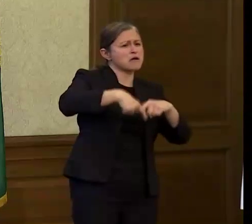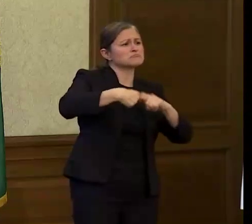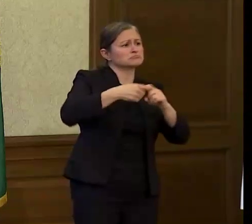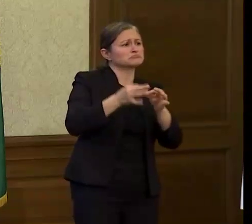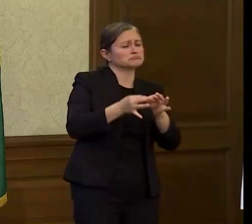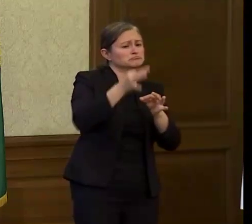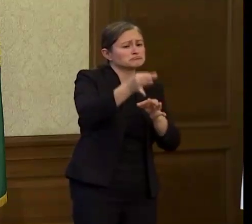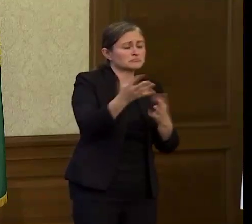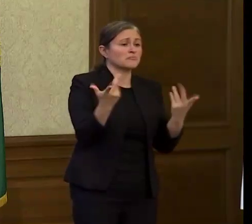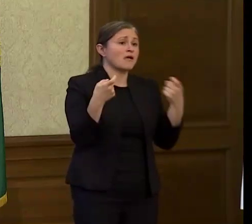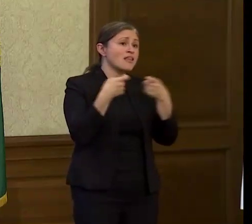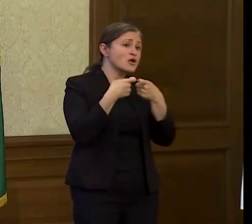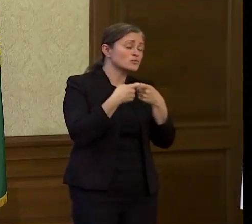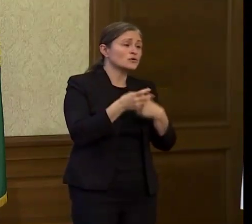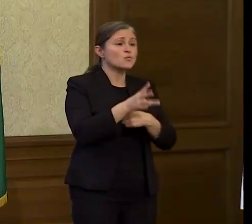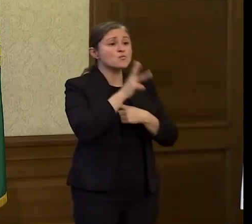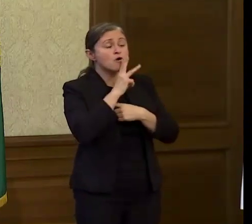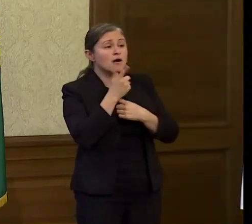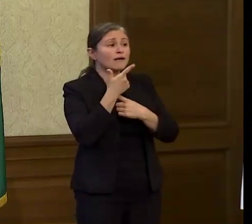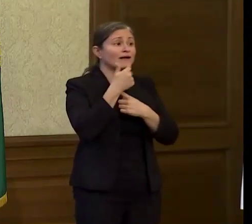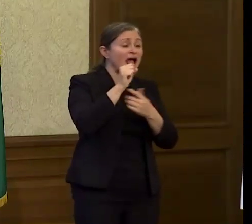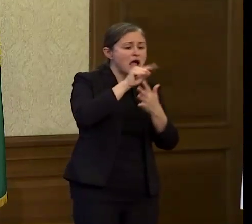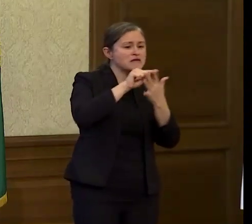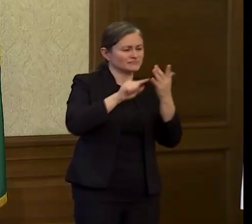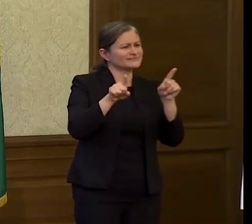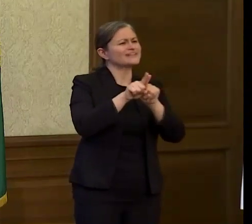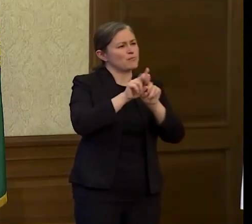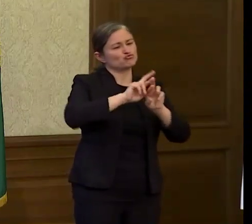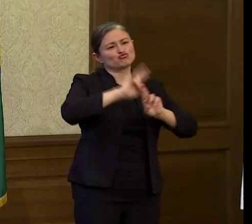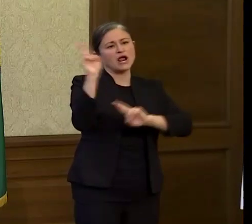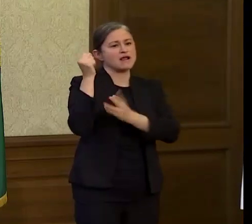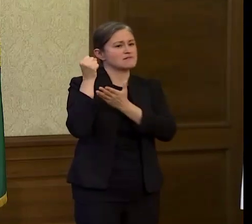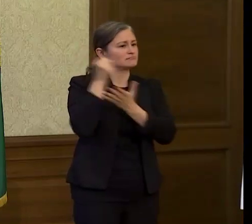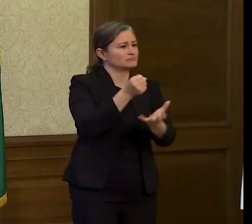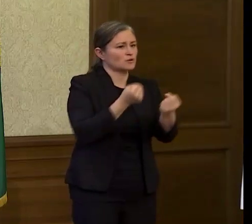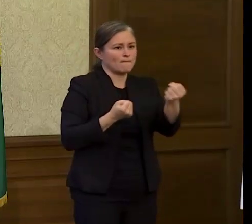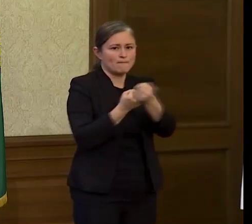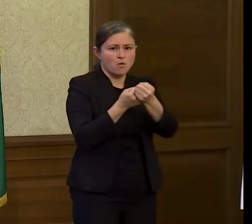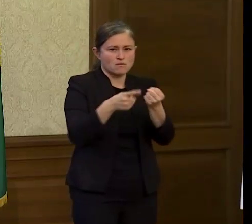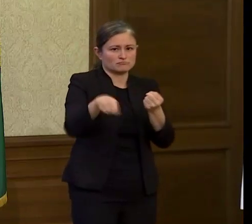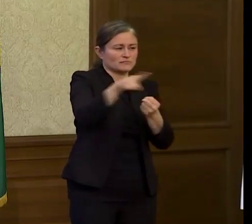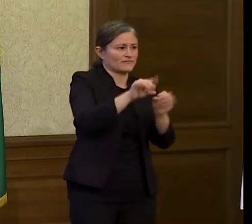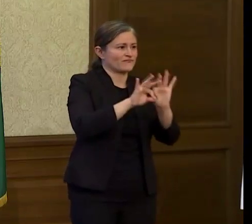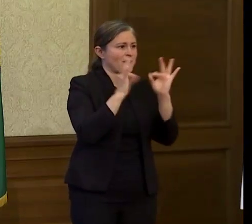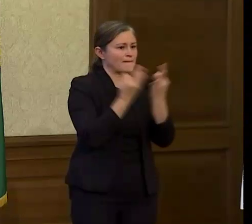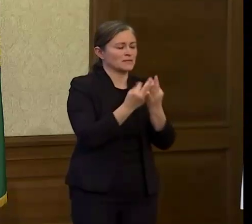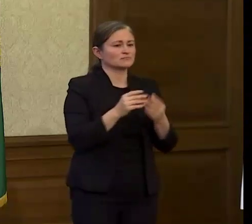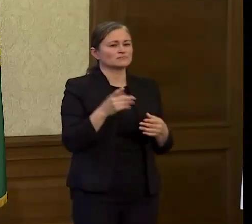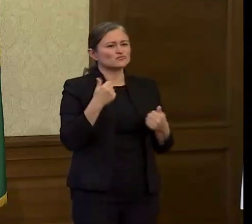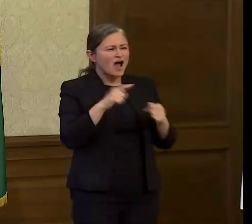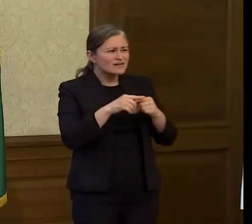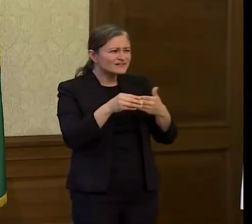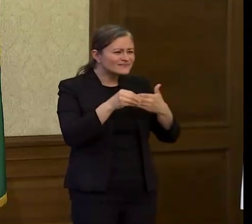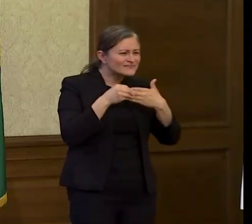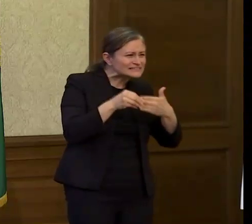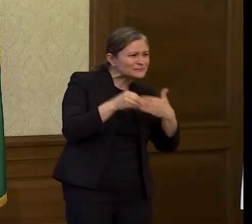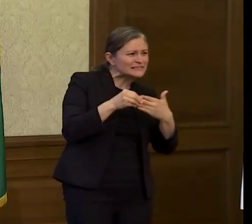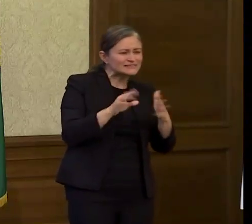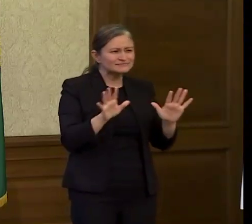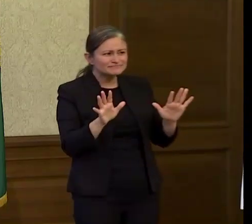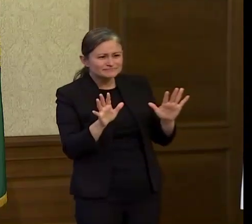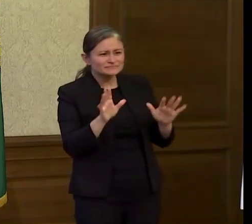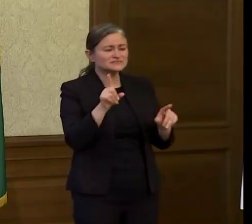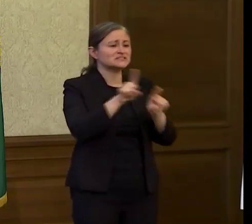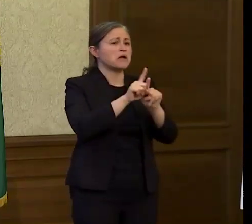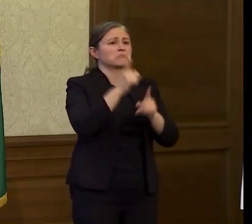have increased unemployment access. And we've provided flexibility on tax payments and cash assistance to